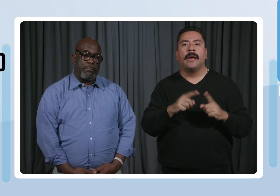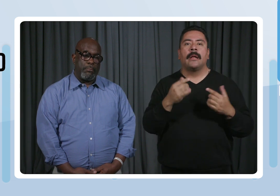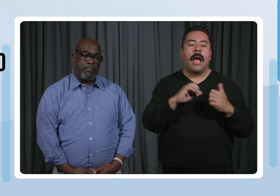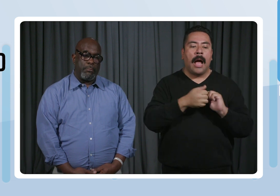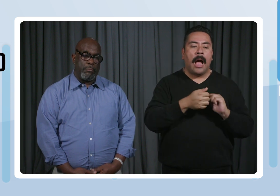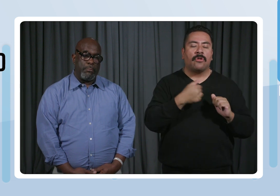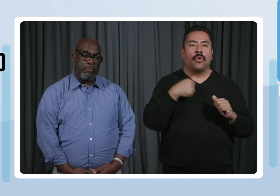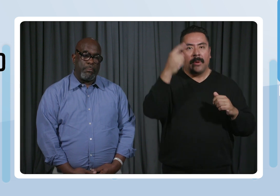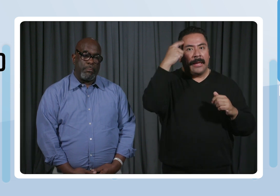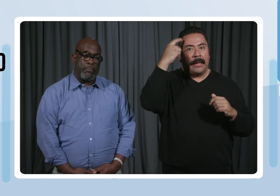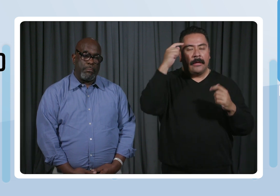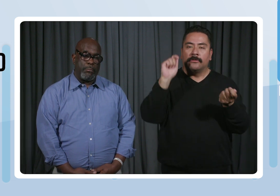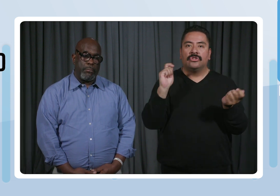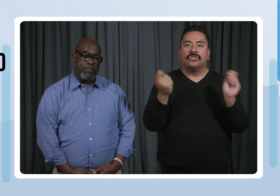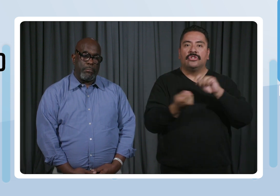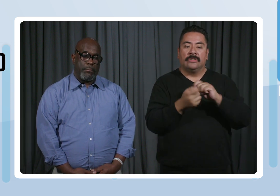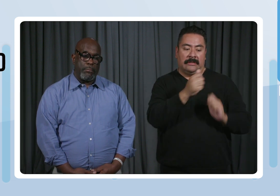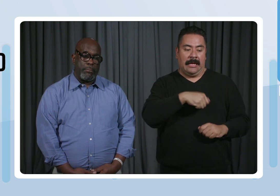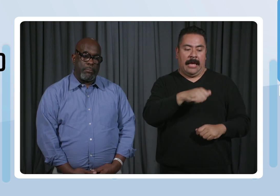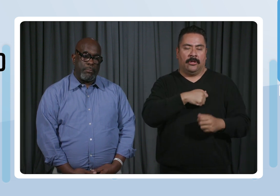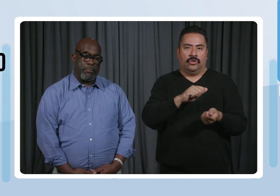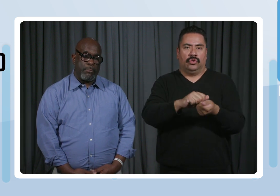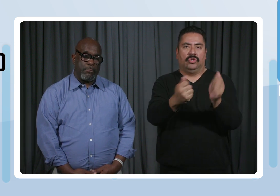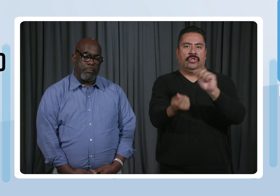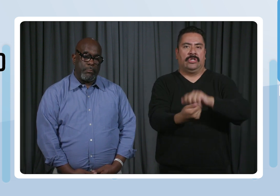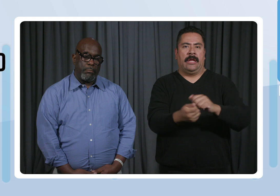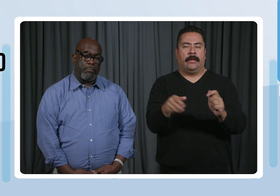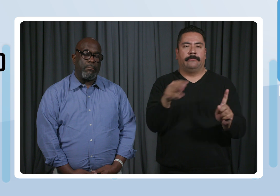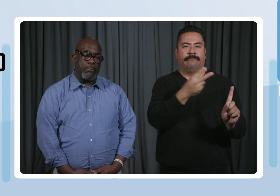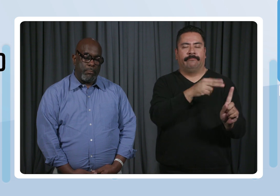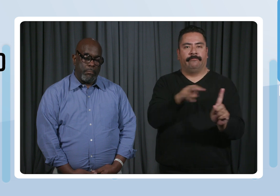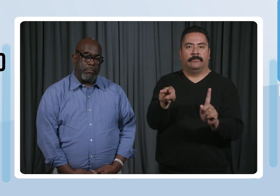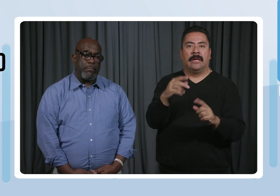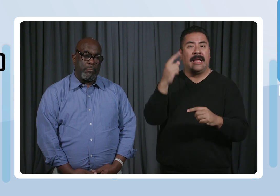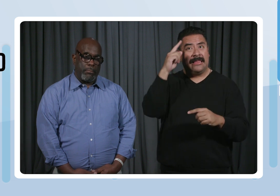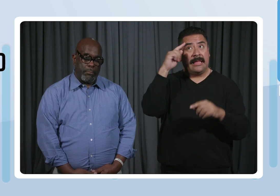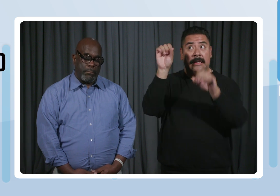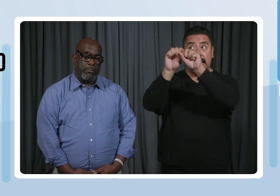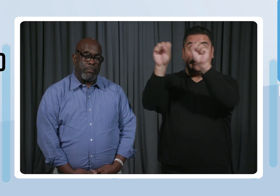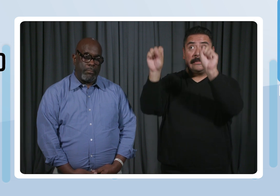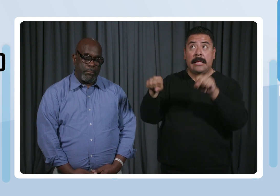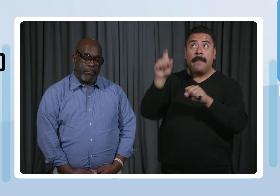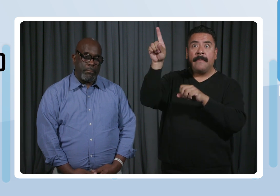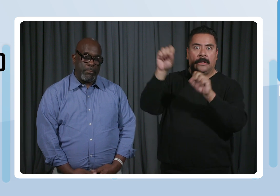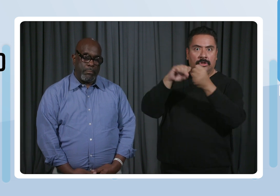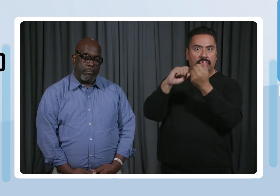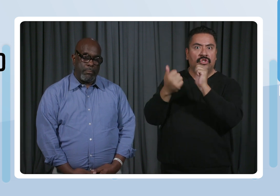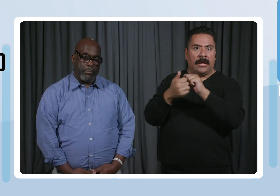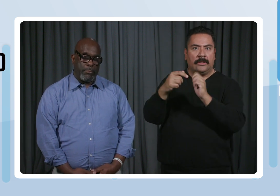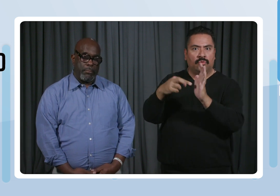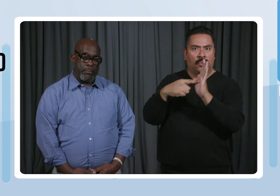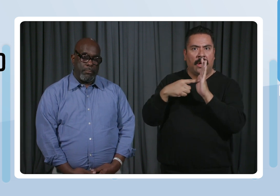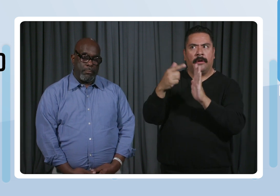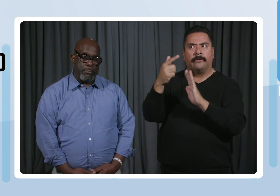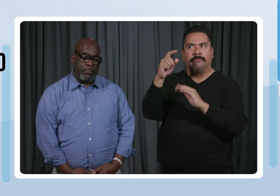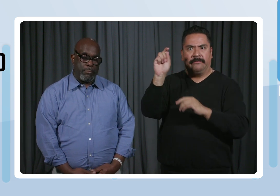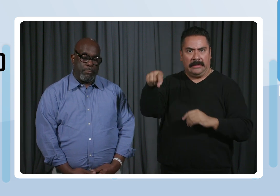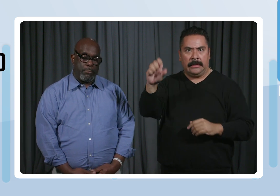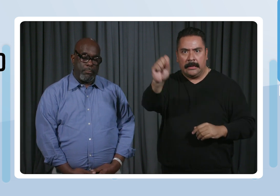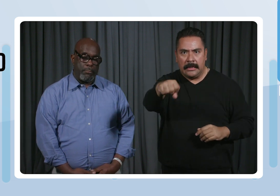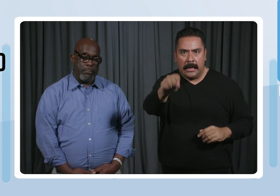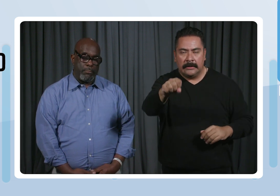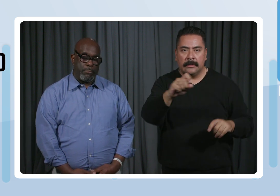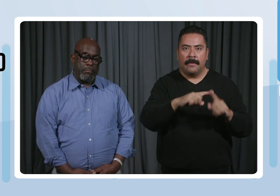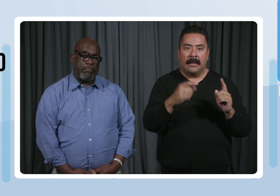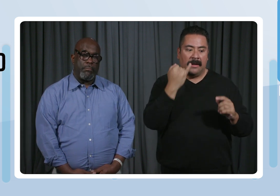how do we shift people's attitudes. I do believe systemic change is incredibly necessary, but I also think that if